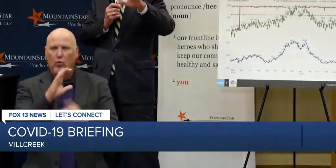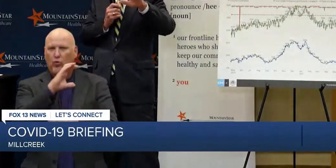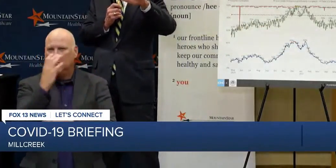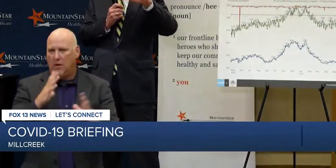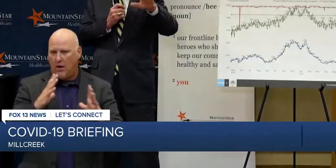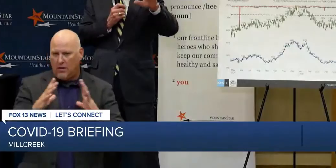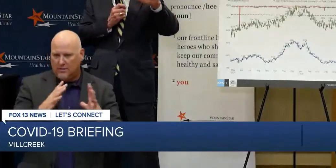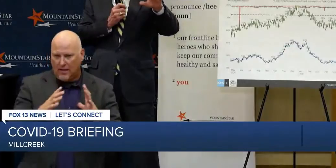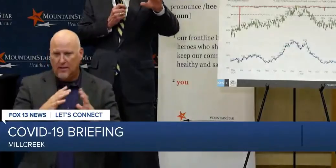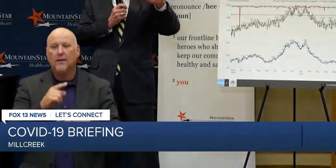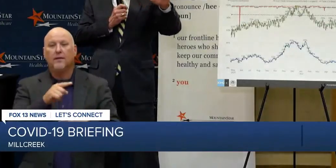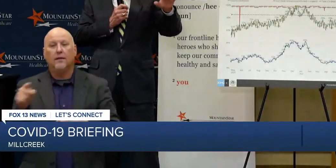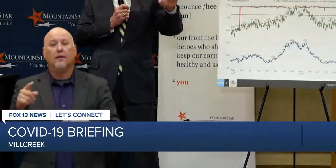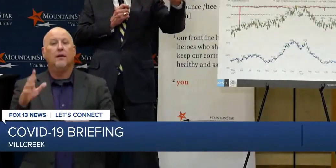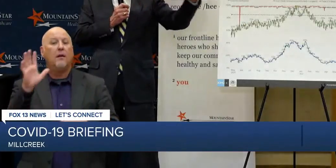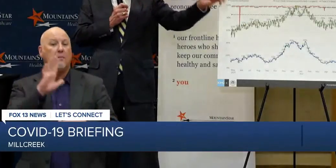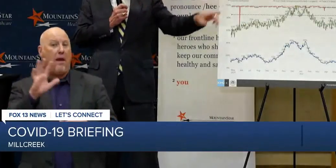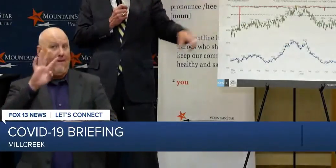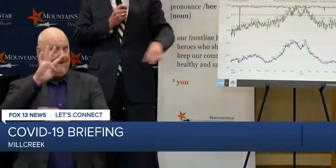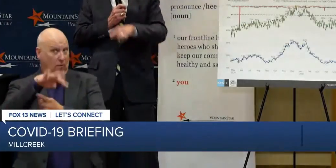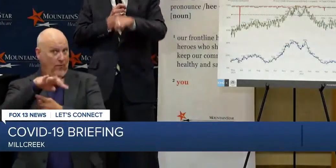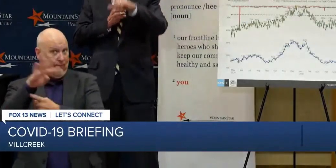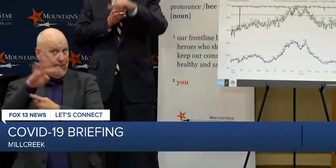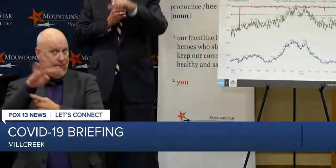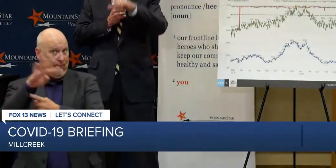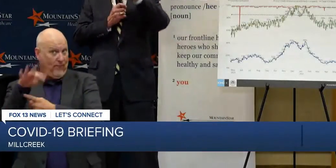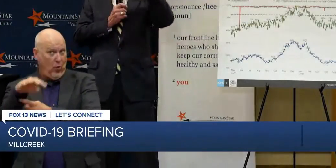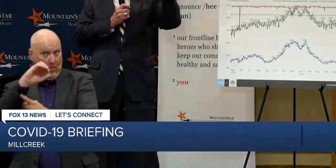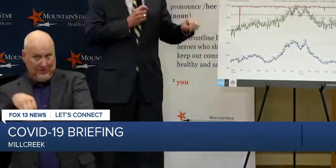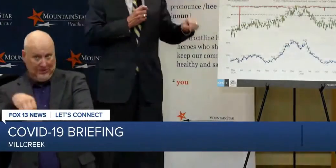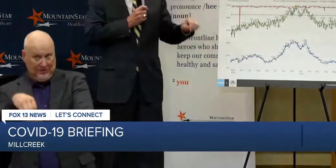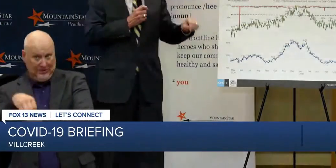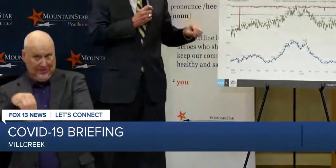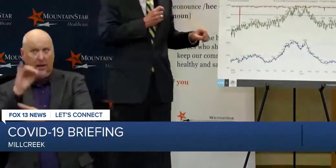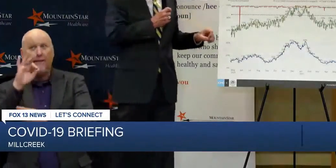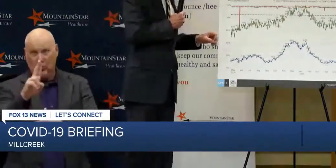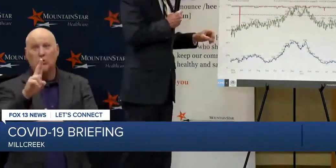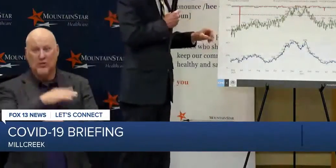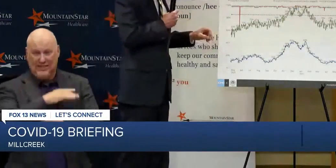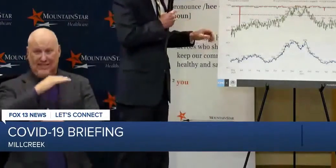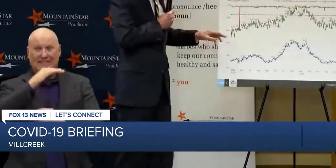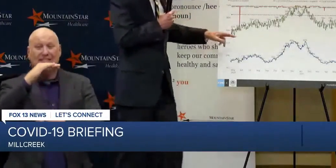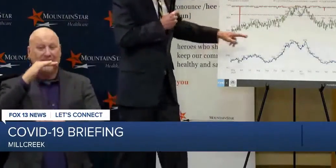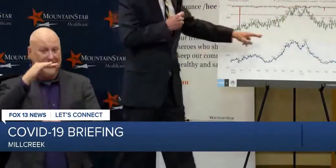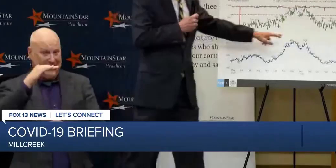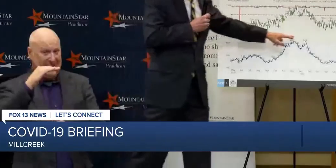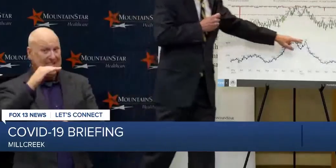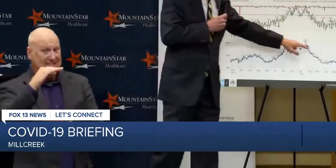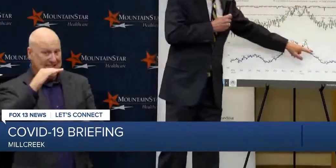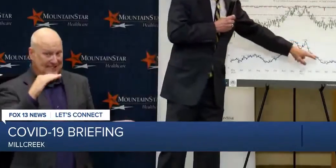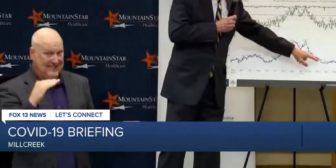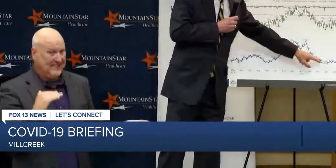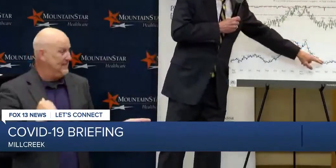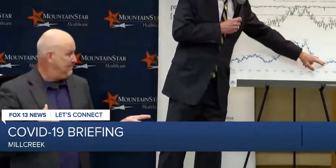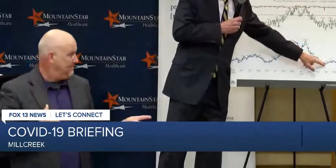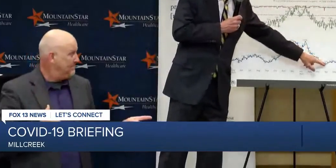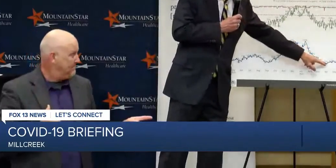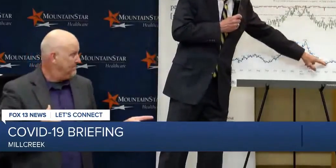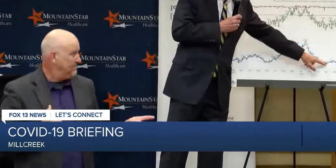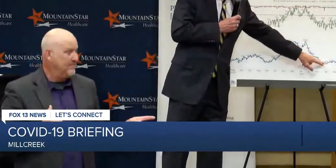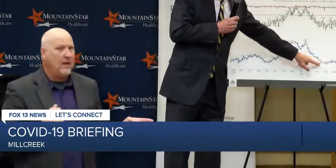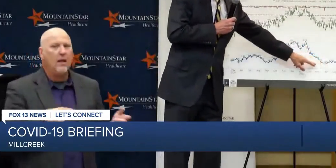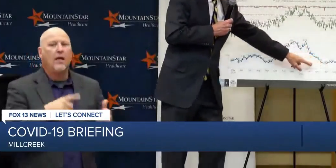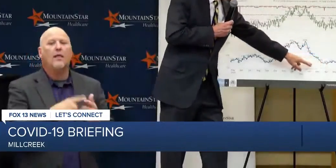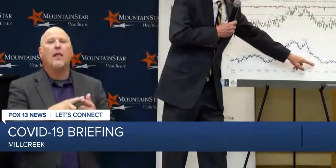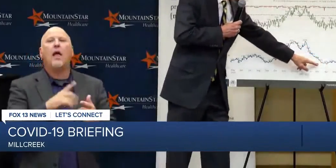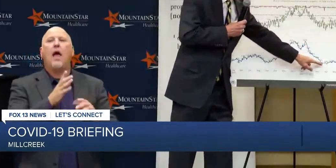44% of our ICU capacity in these referral center hospitals. We ended down